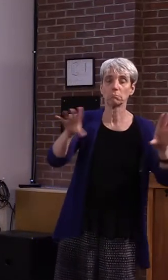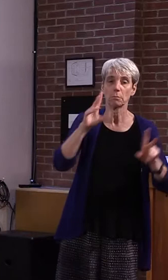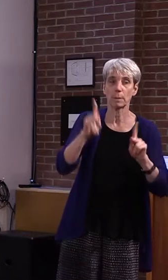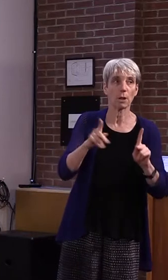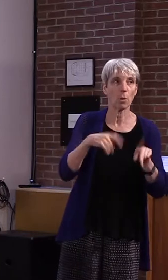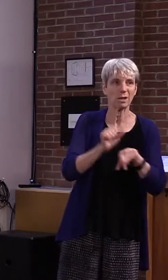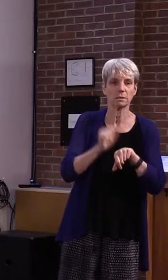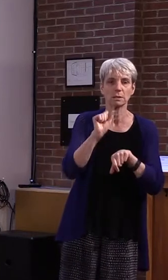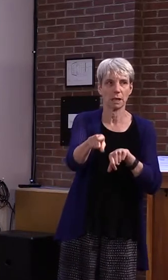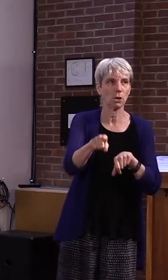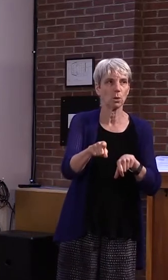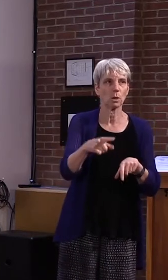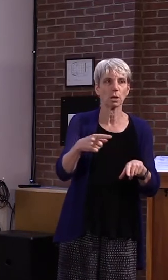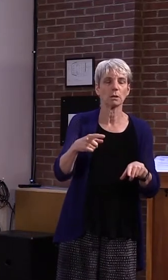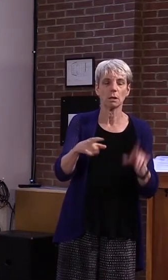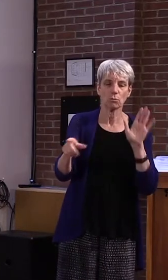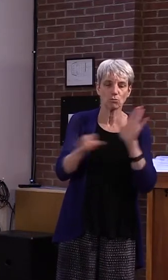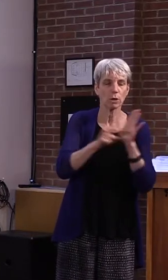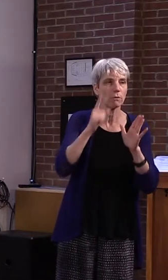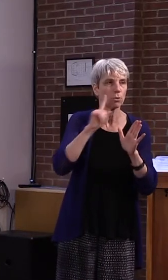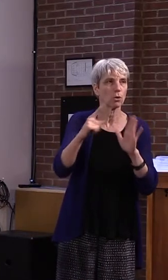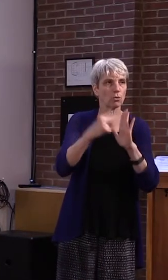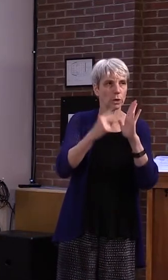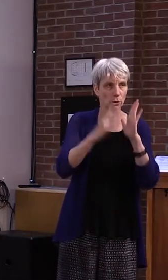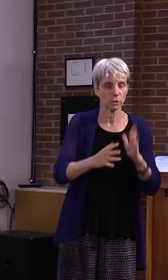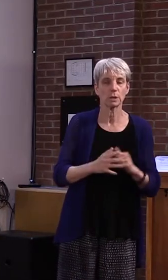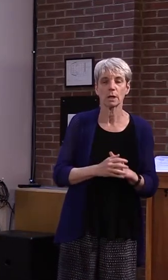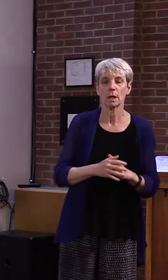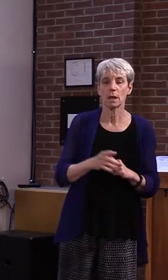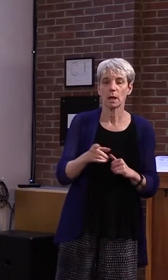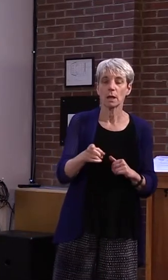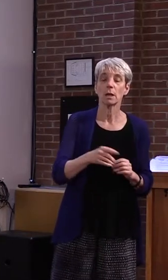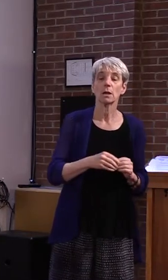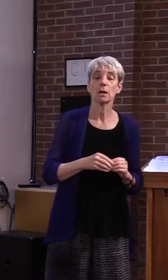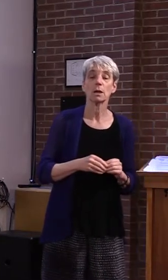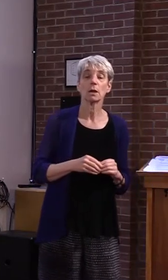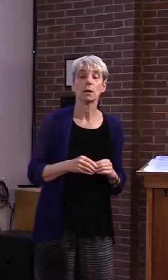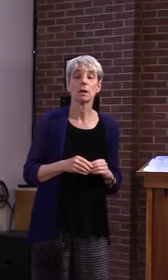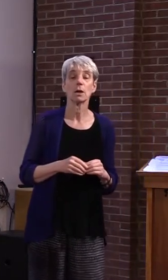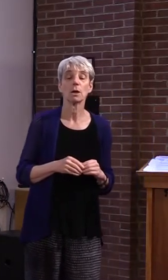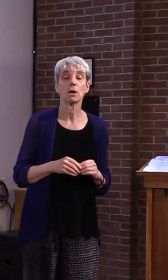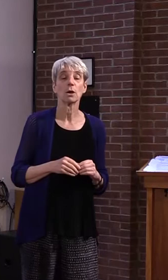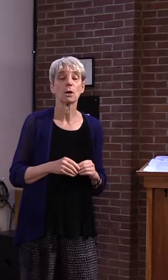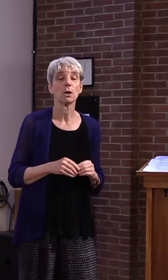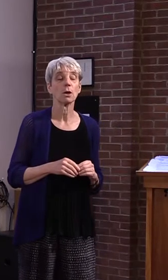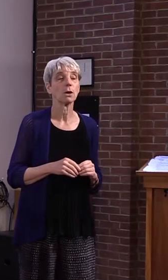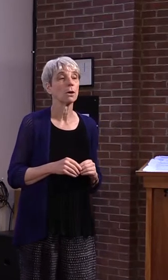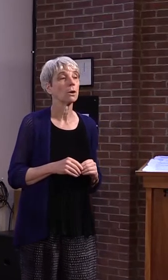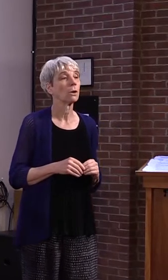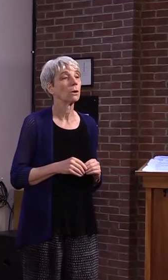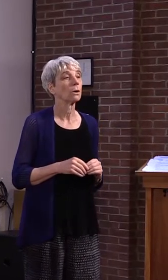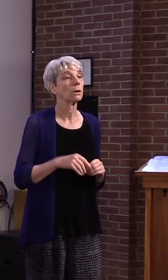Right. Is there a concern? I imagine this is the, CCFAP subsidy. Yeah, that is right.